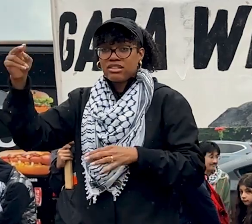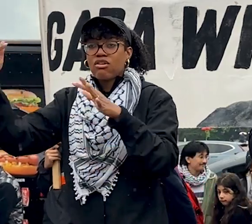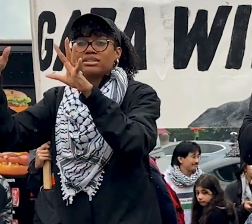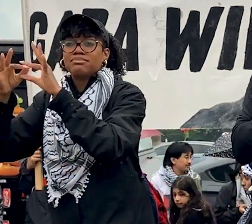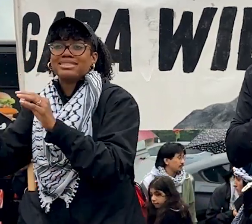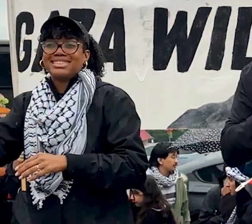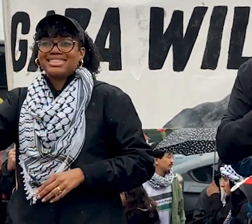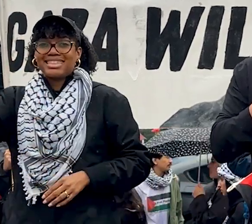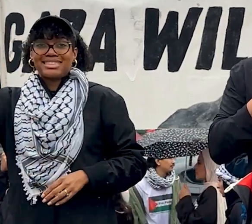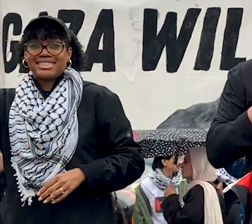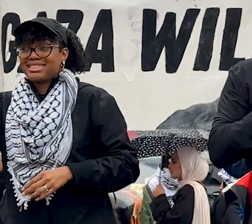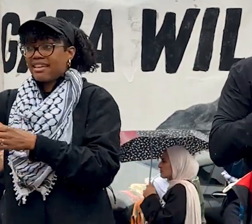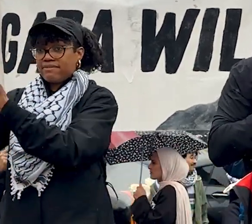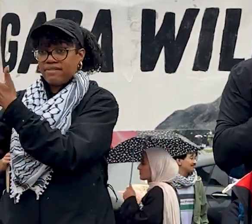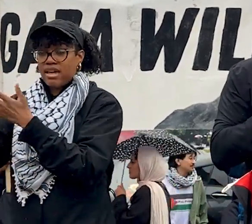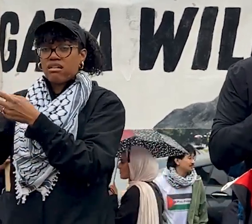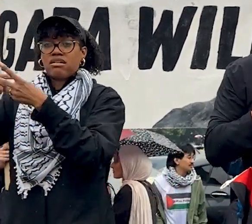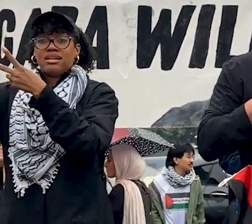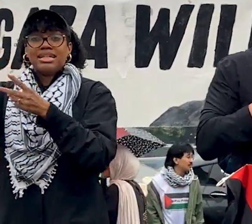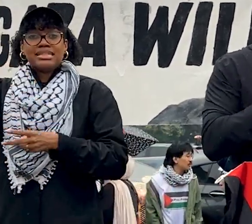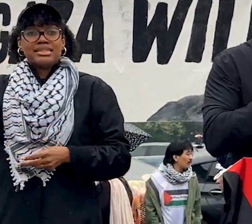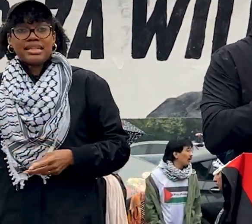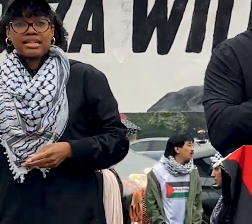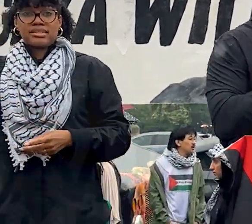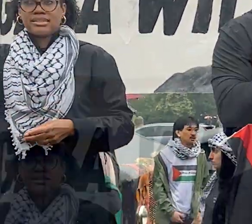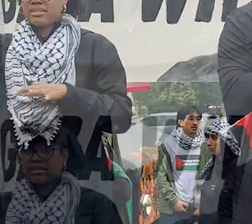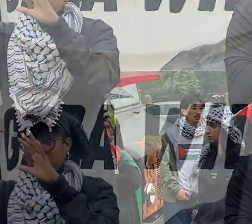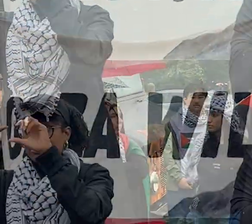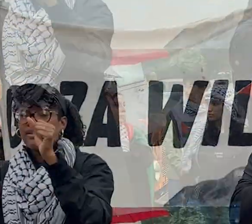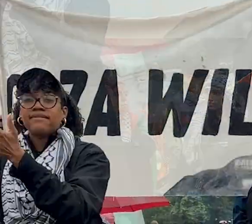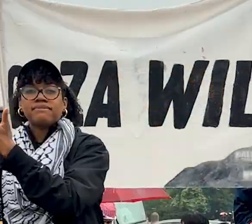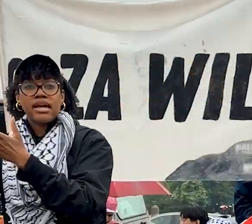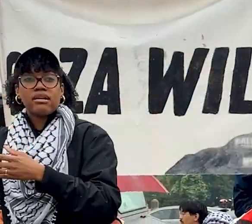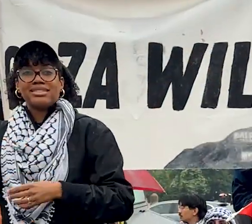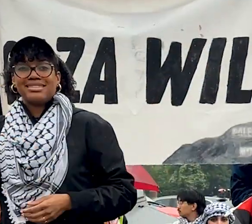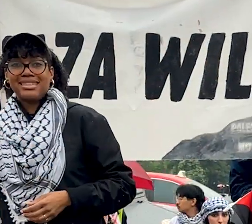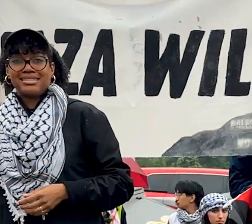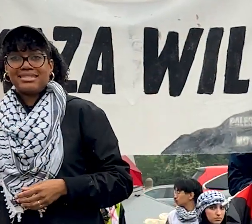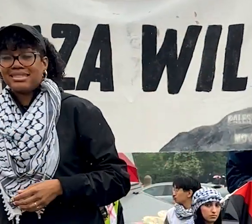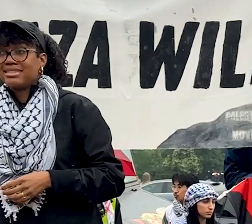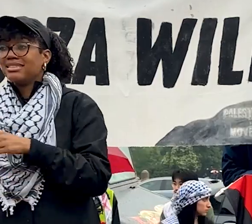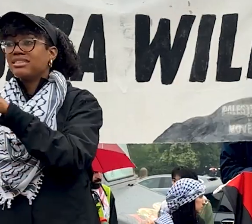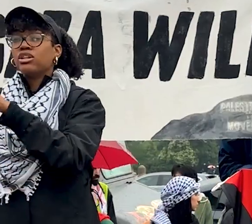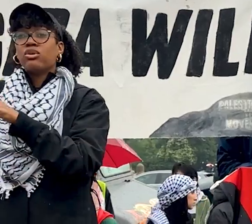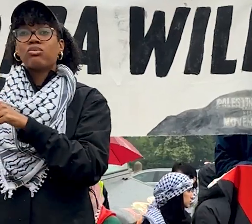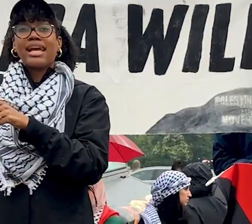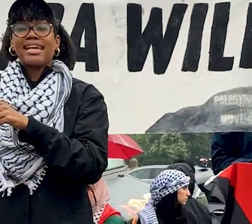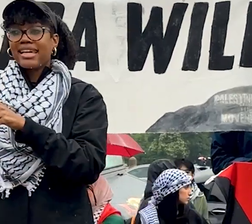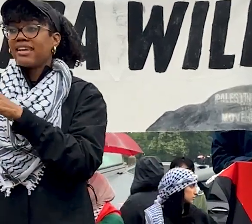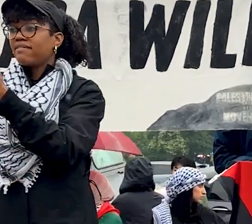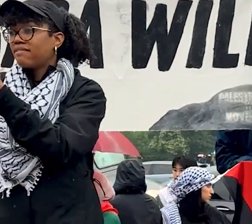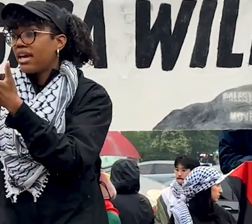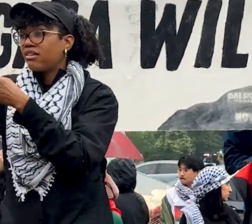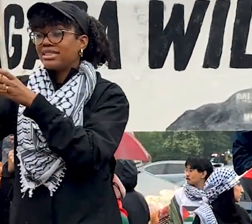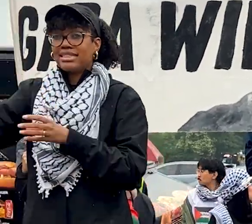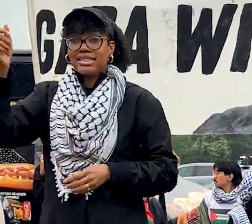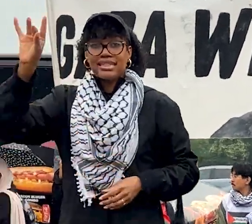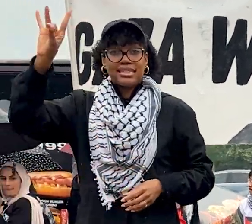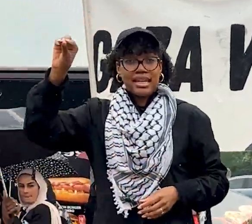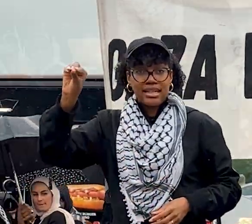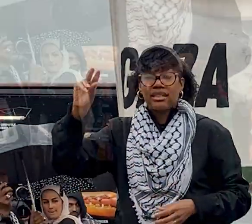as Nixon failed in the 1970s, as Reagan failed in the 1980s, America will prevail and the